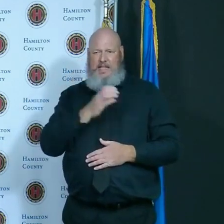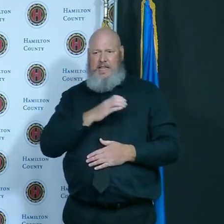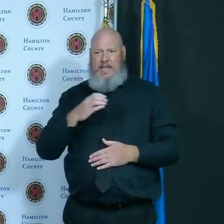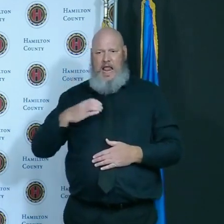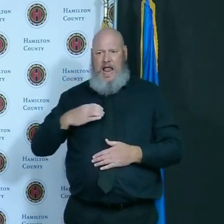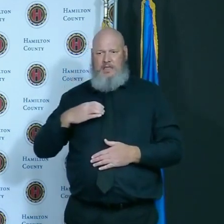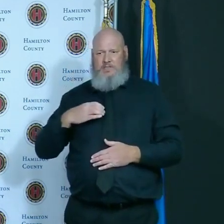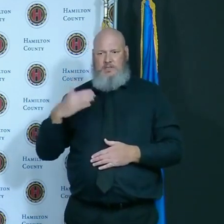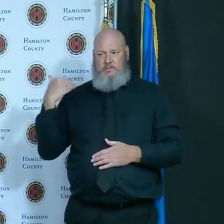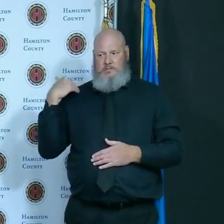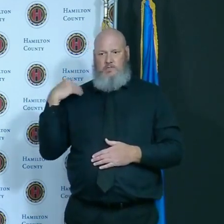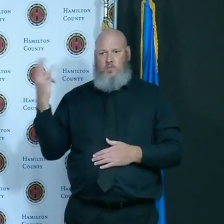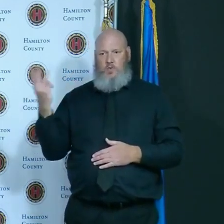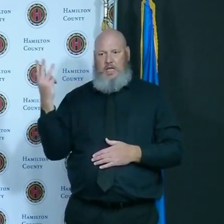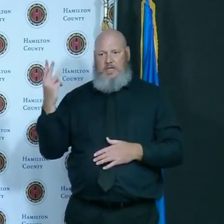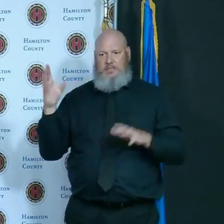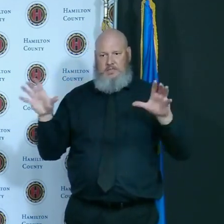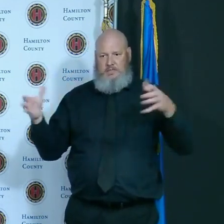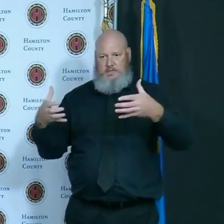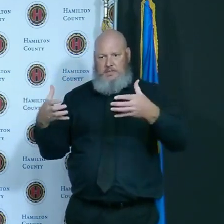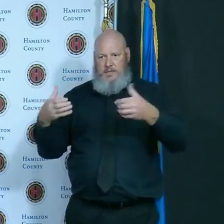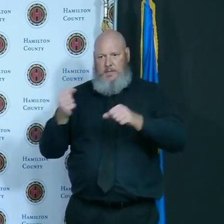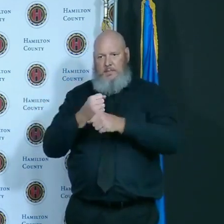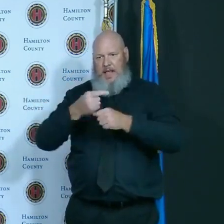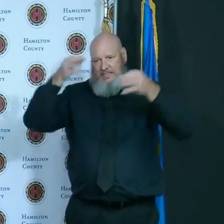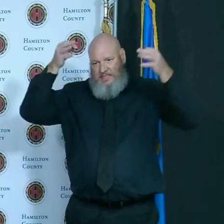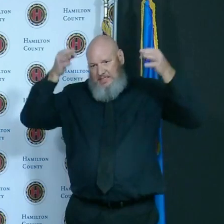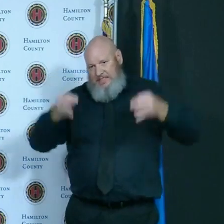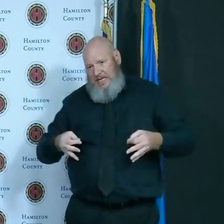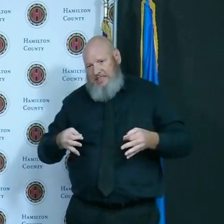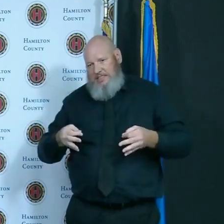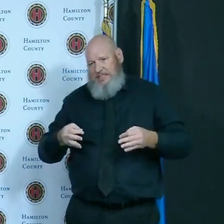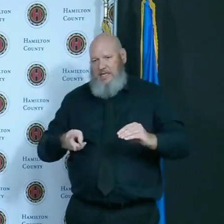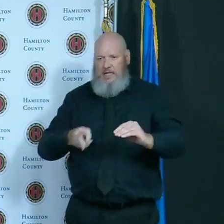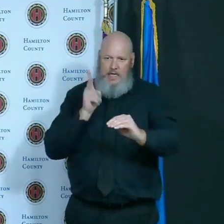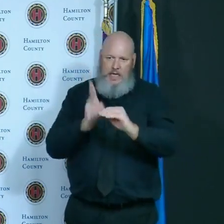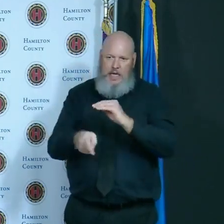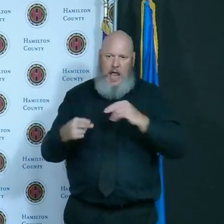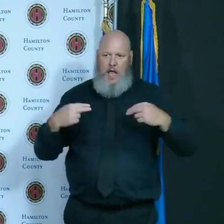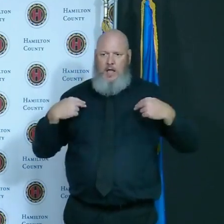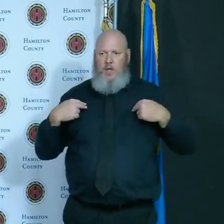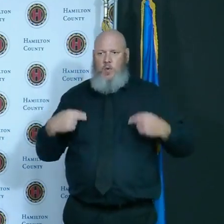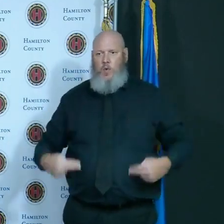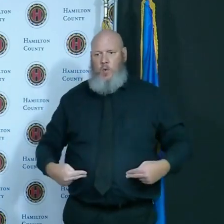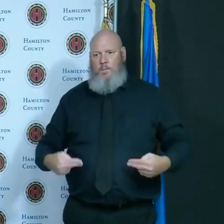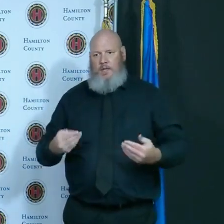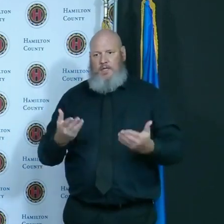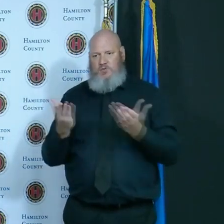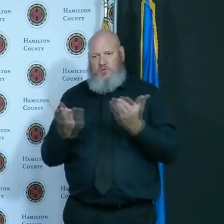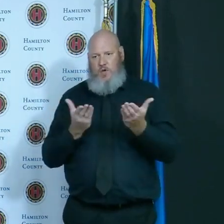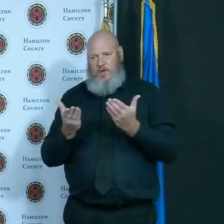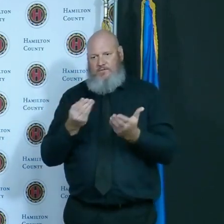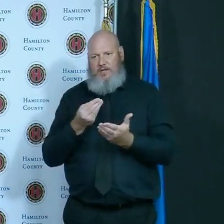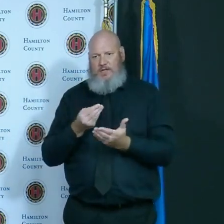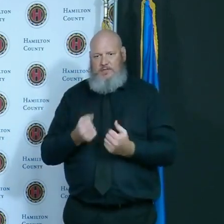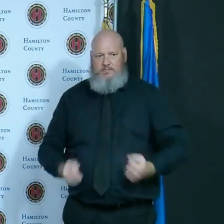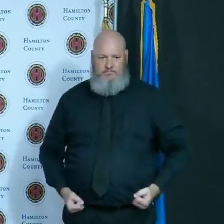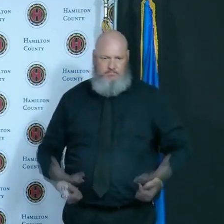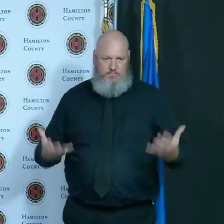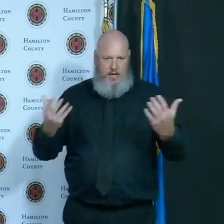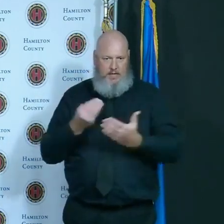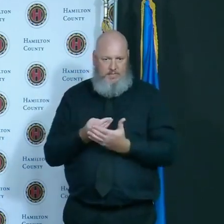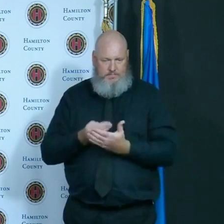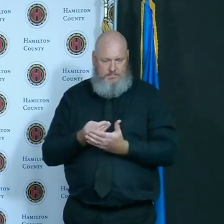decisions to cut human service spending, basically what's left for the rest of the year, and there's a lot of concern about what next year is going to look